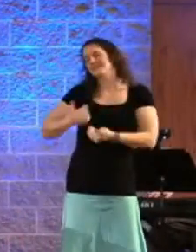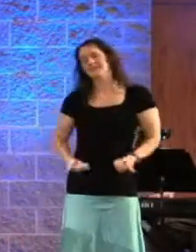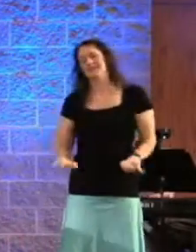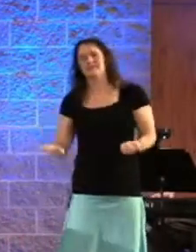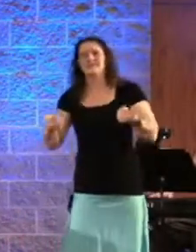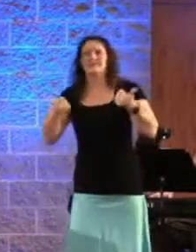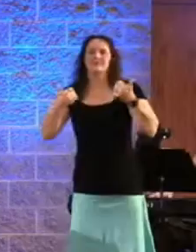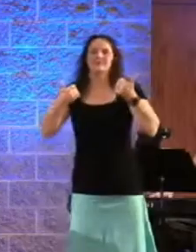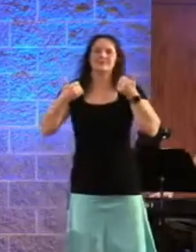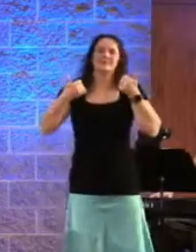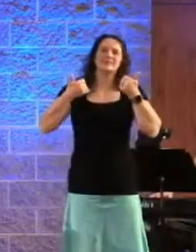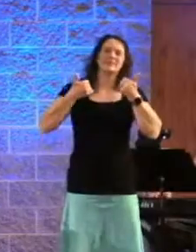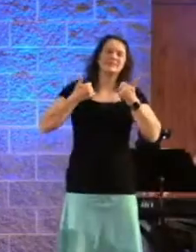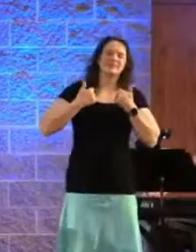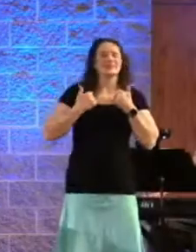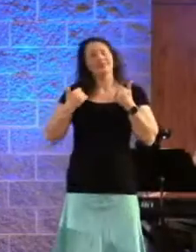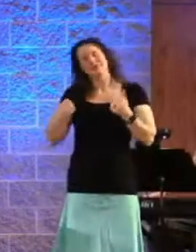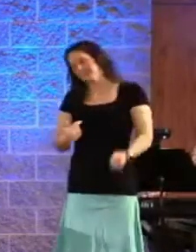alive. I'm